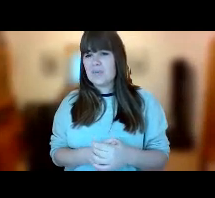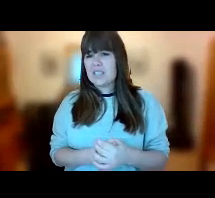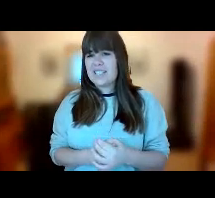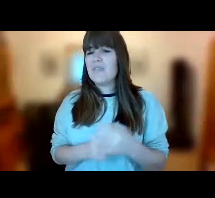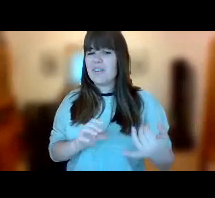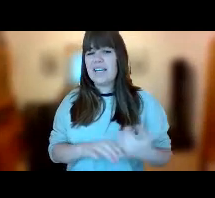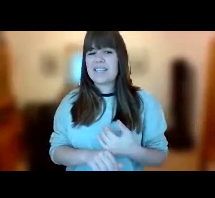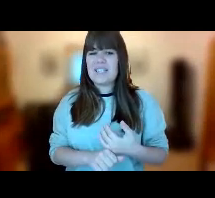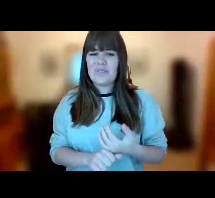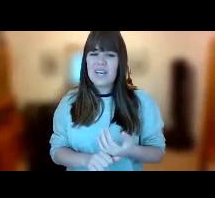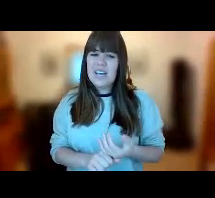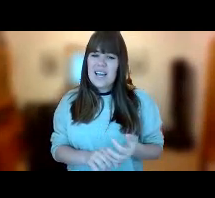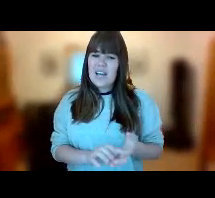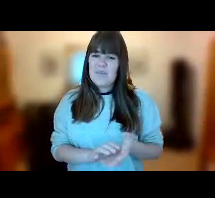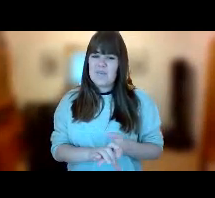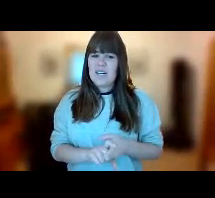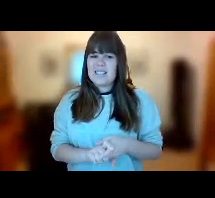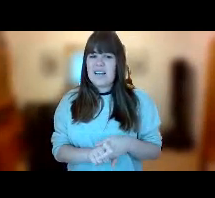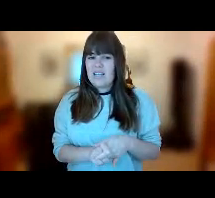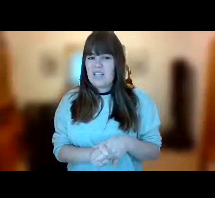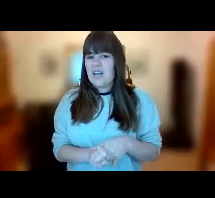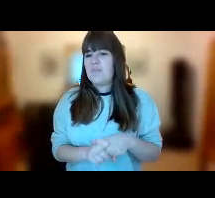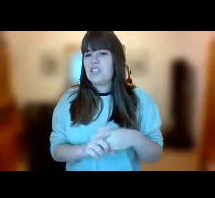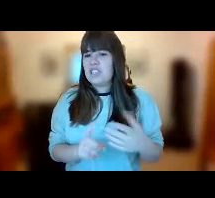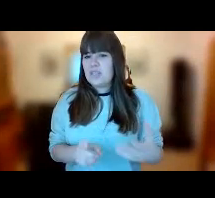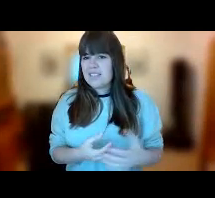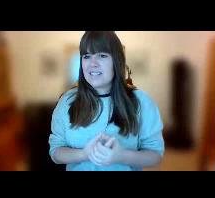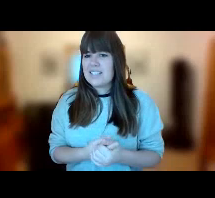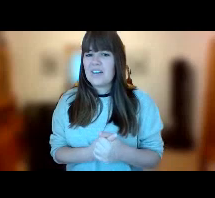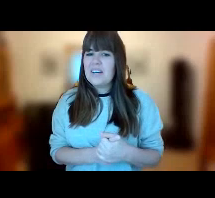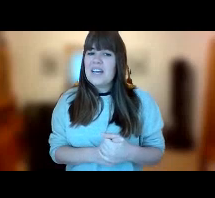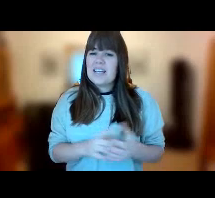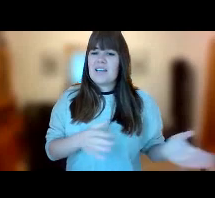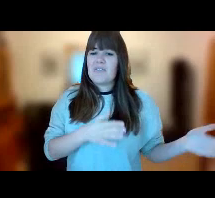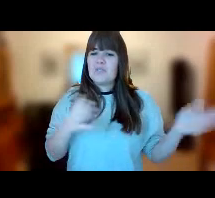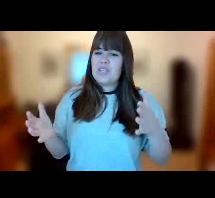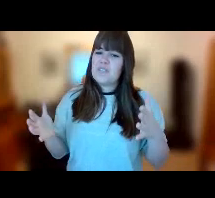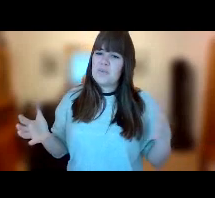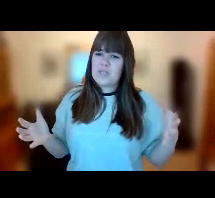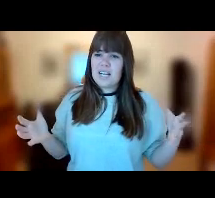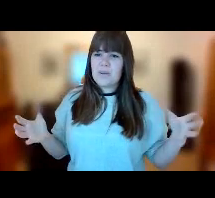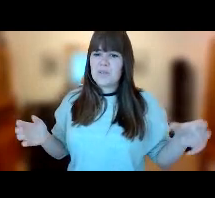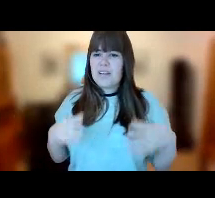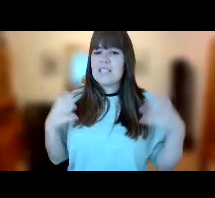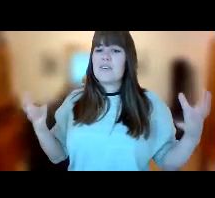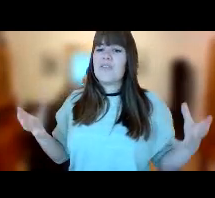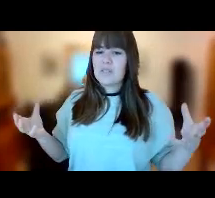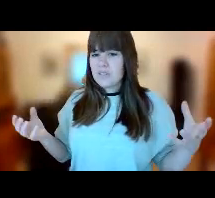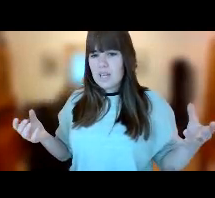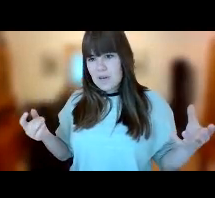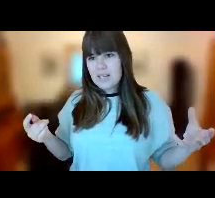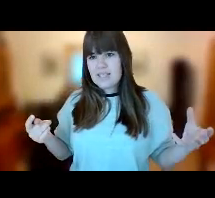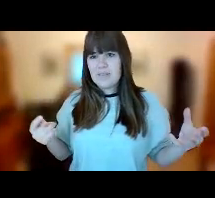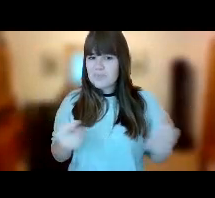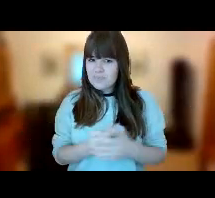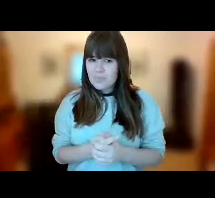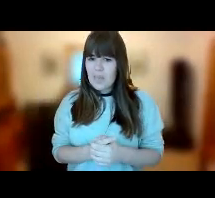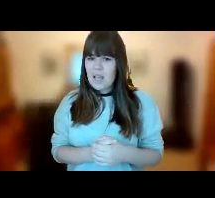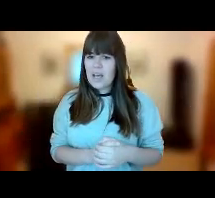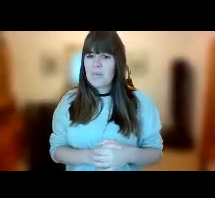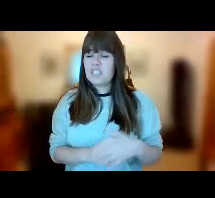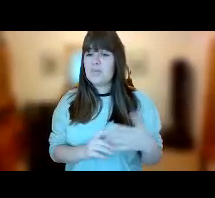bound and victim can sound very negative. It might sound like they don't have much independence. So it's that real shift towards language where it is a focus on that